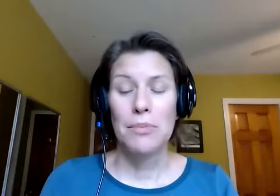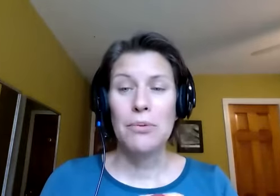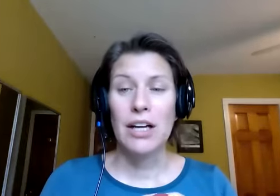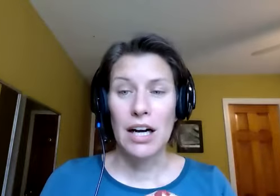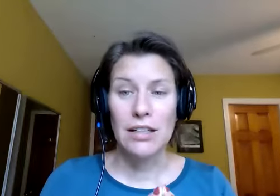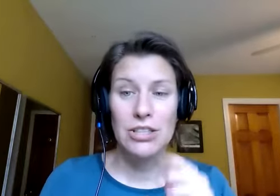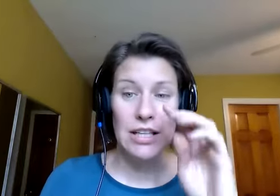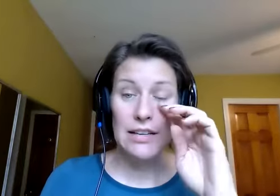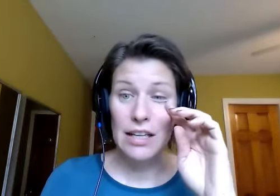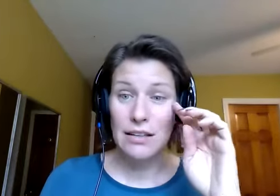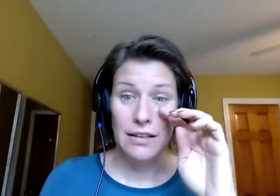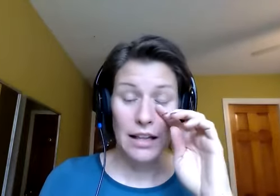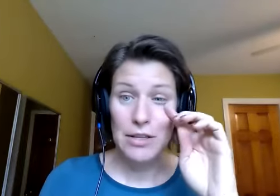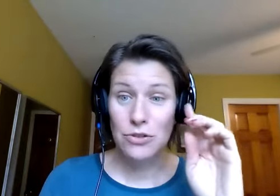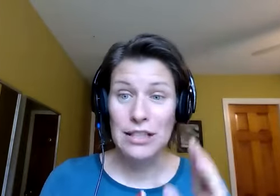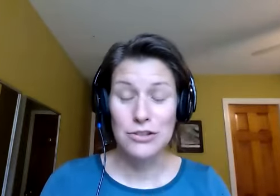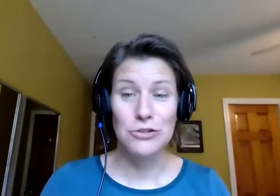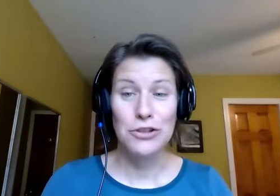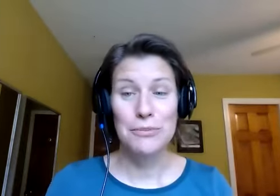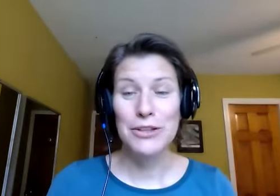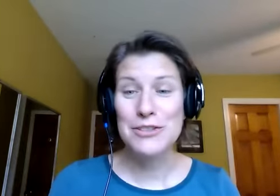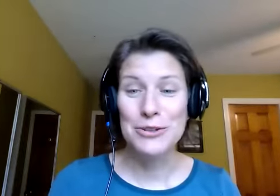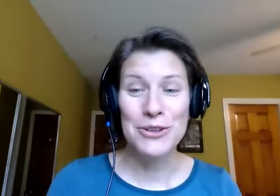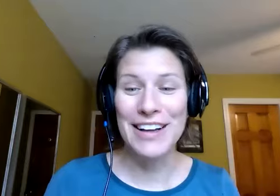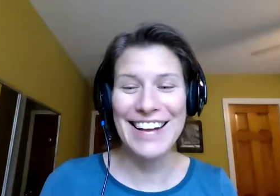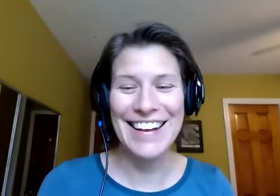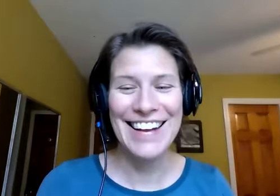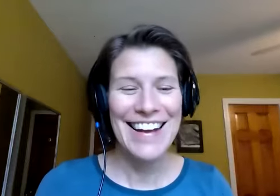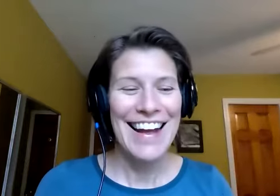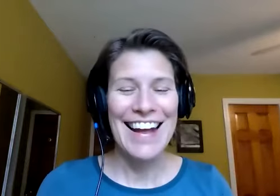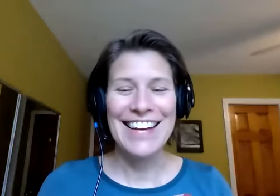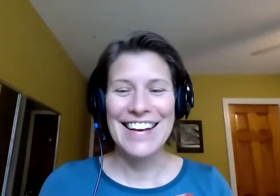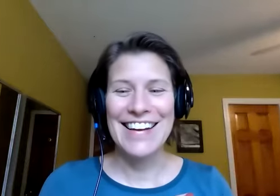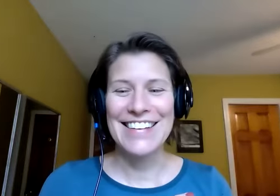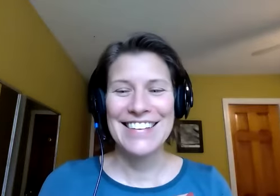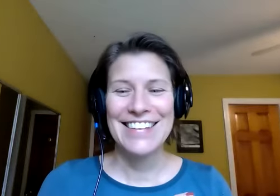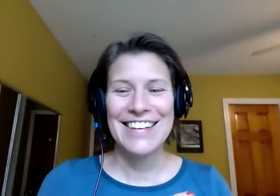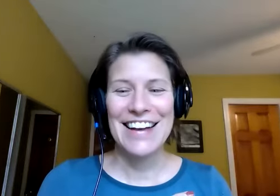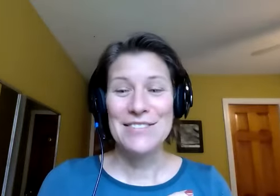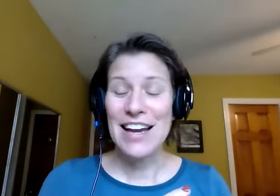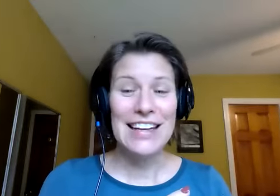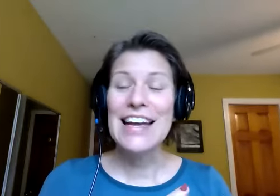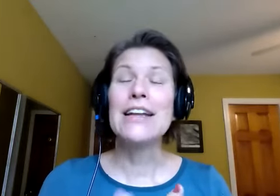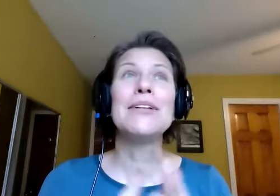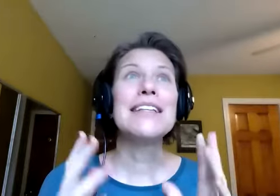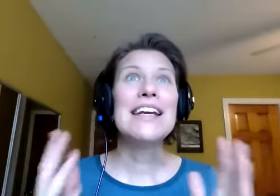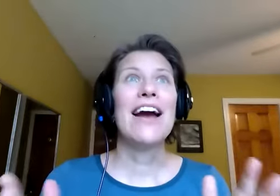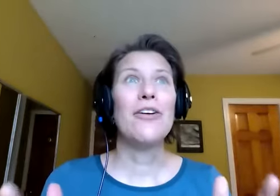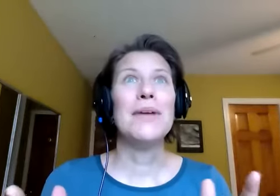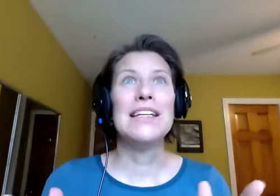people in college, and even in elementary and junior middle school. And, uh, I can't believe how many